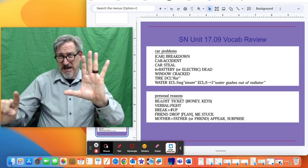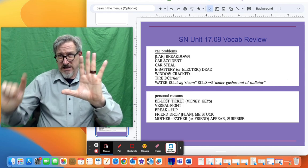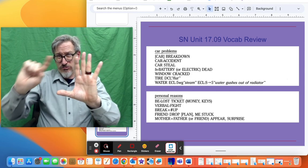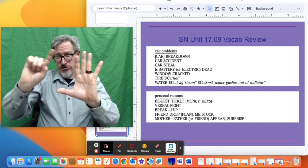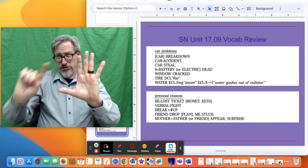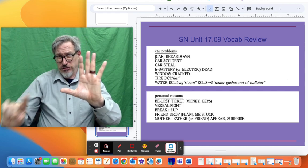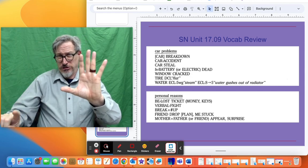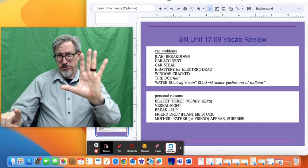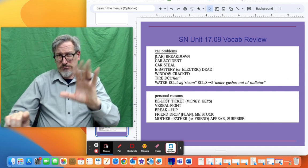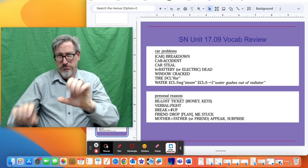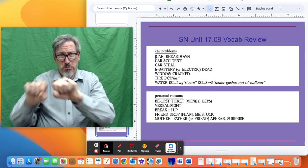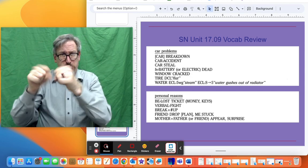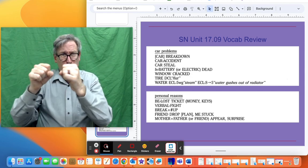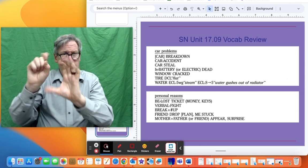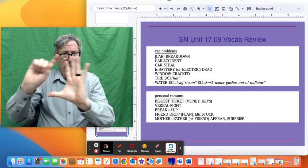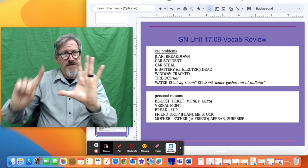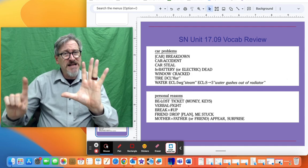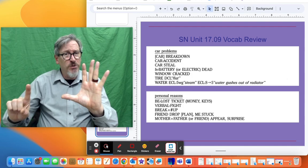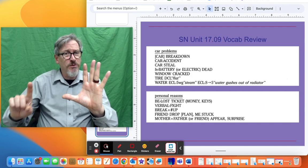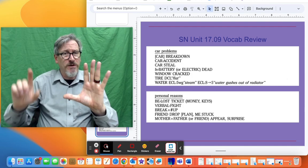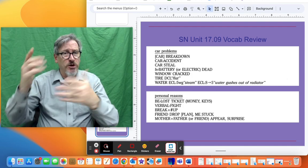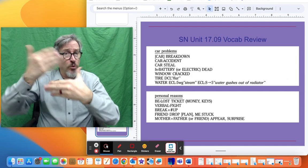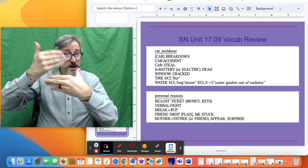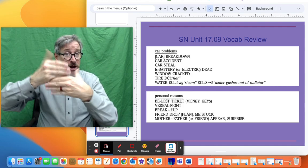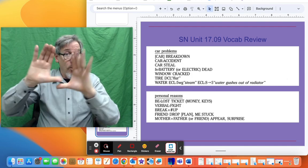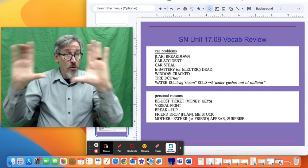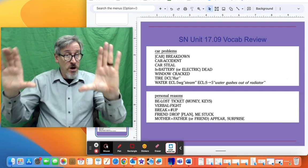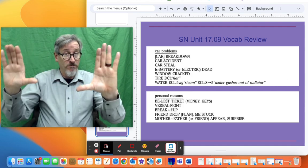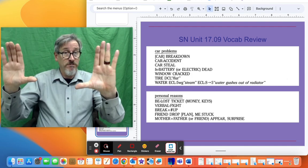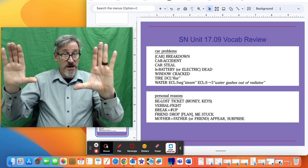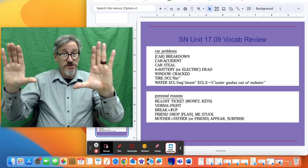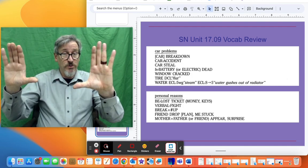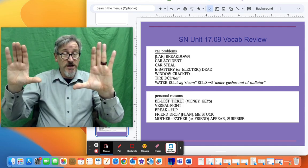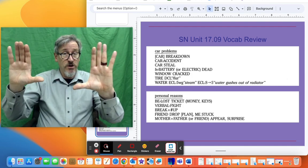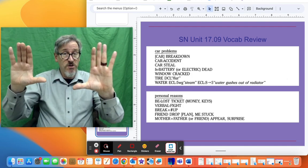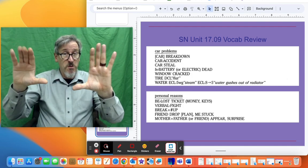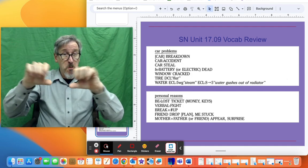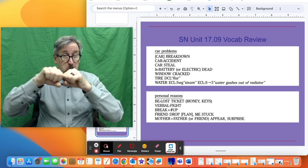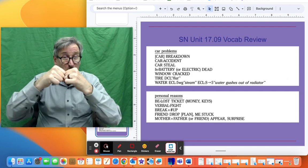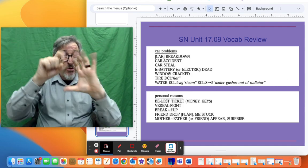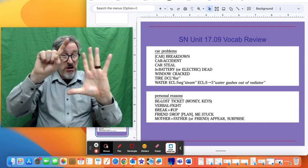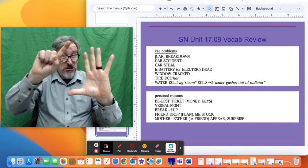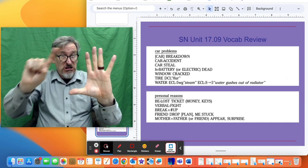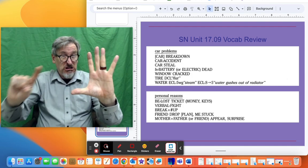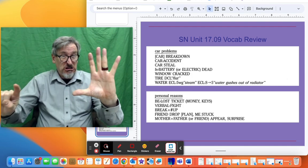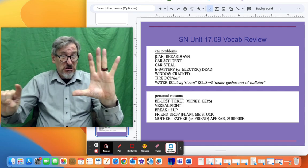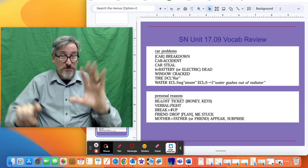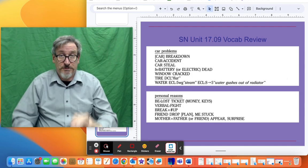Cracked. Broken. That's one where I would go. Window. Here's the window. Broken.